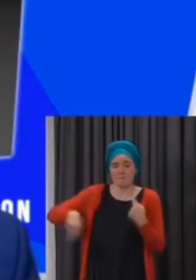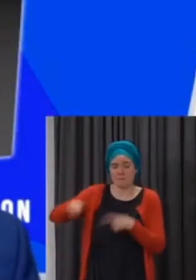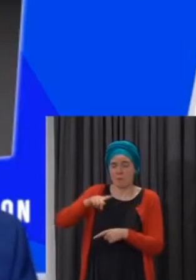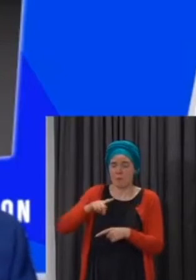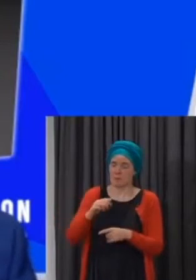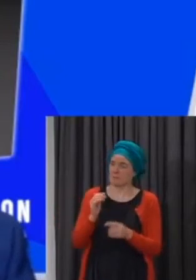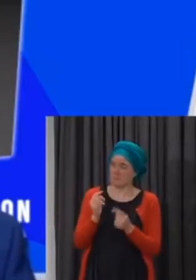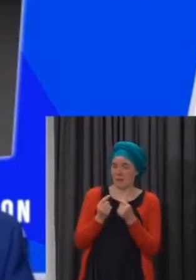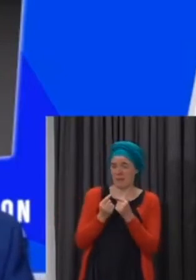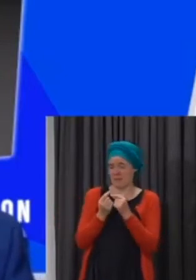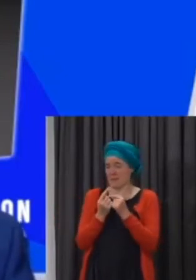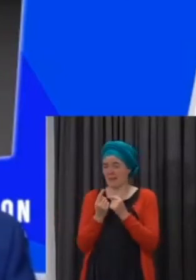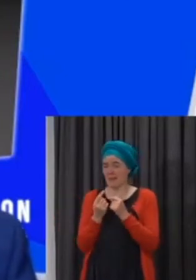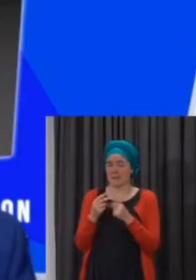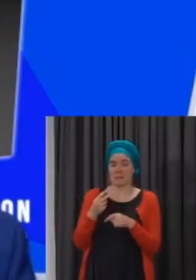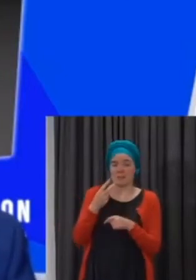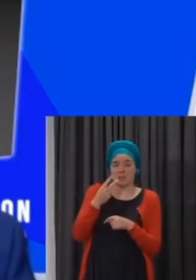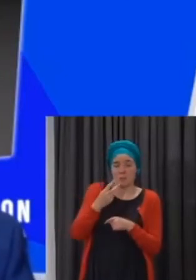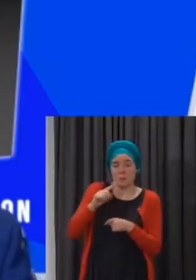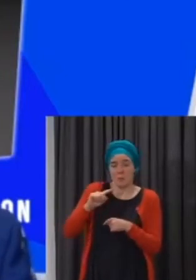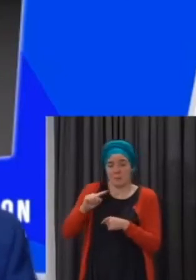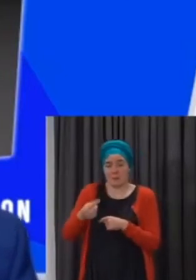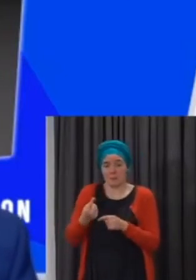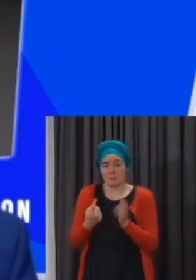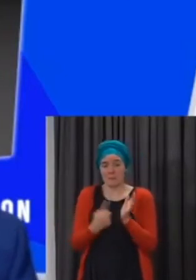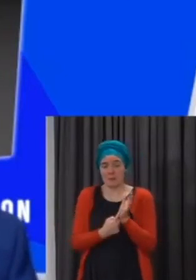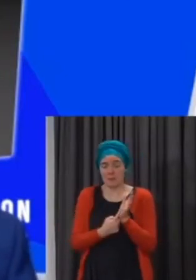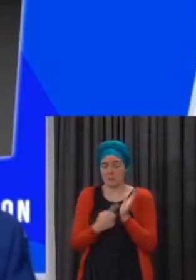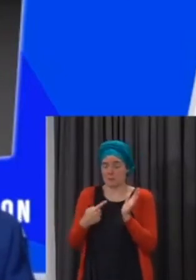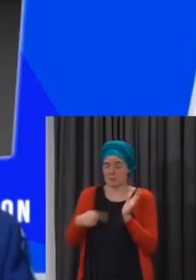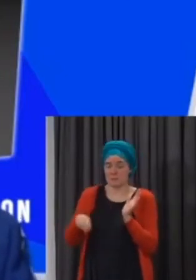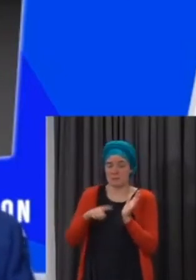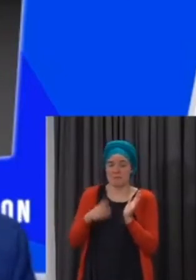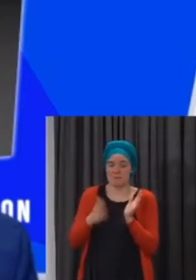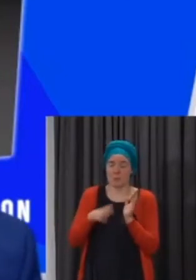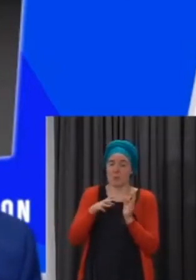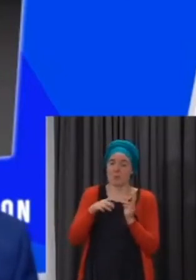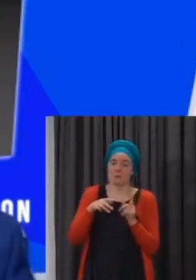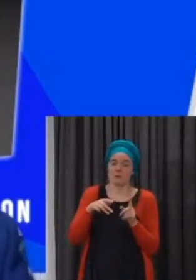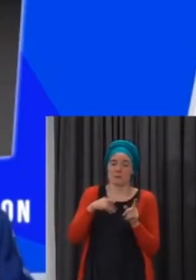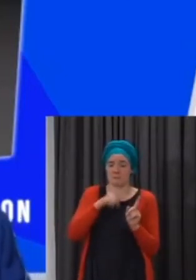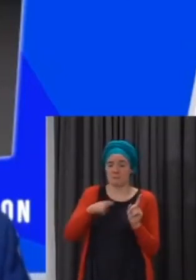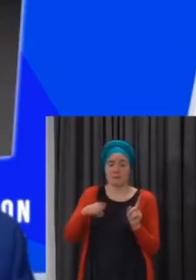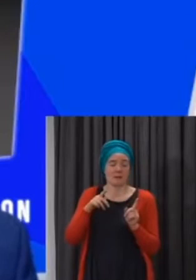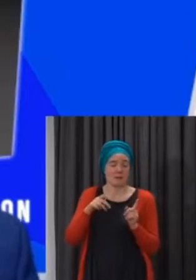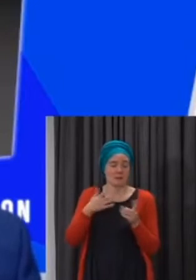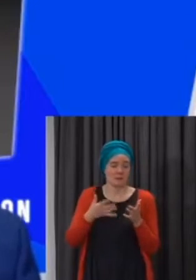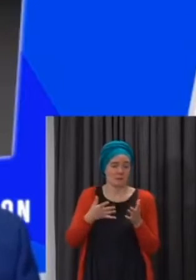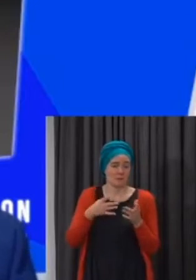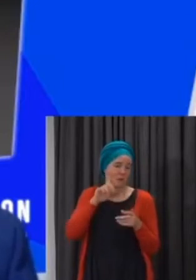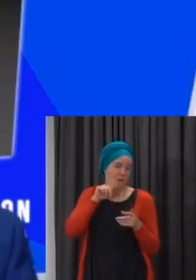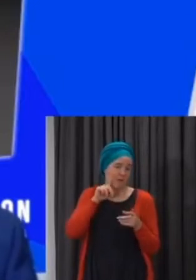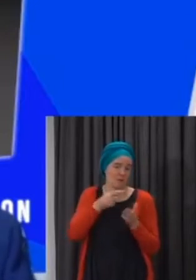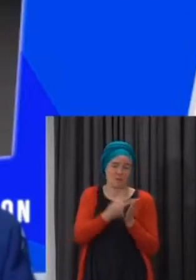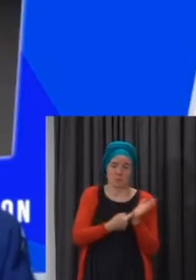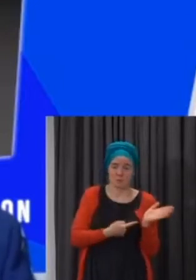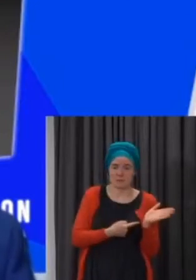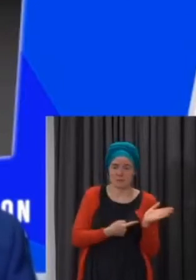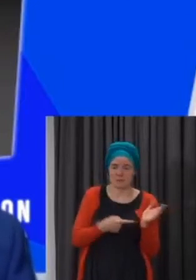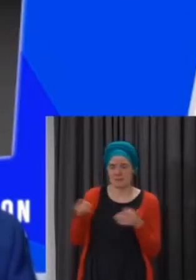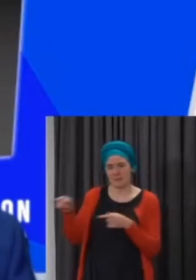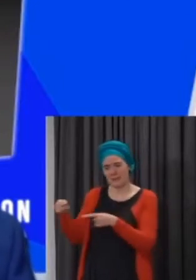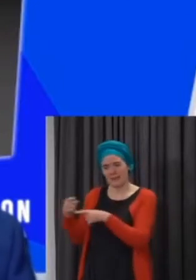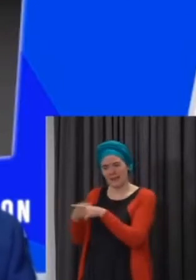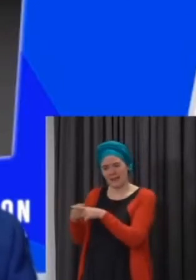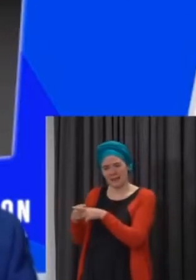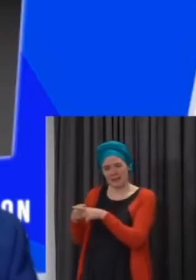repeatedly flouting lockdown restrictions. But fines in England, of course, with fewer restrictions are higher. So is it a case of fines